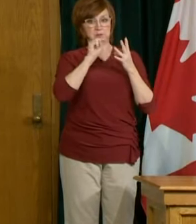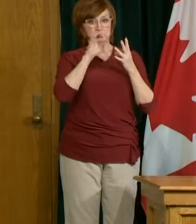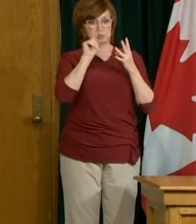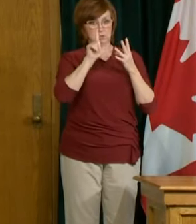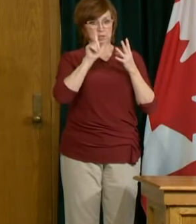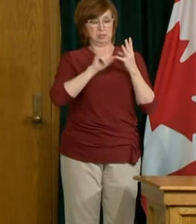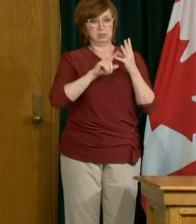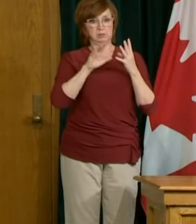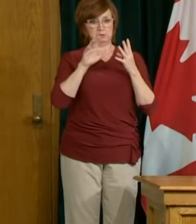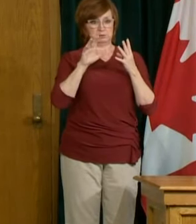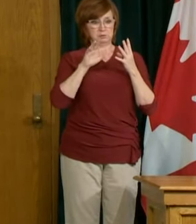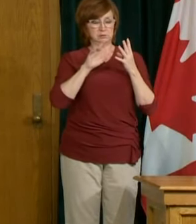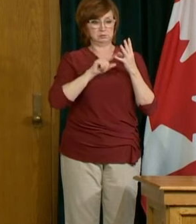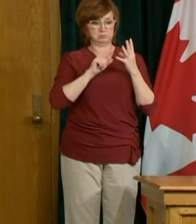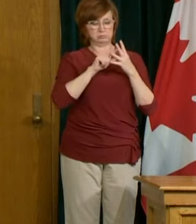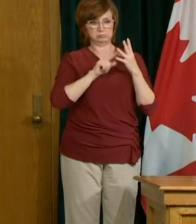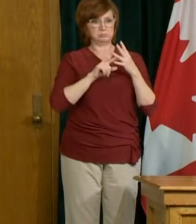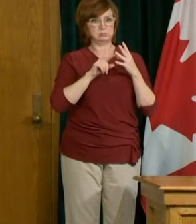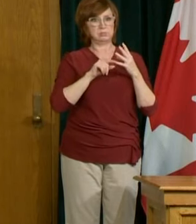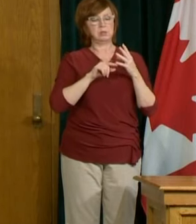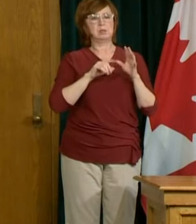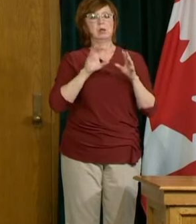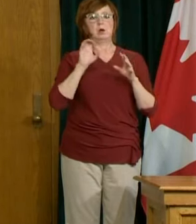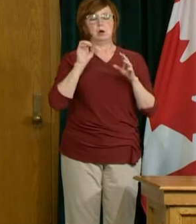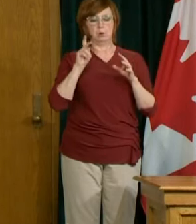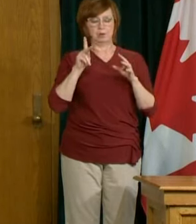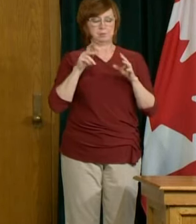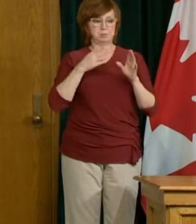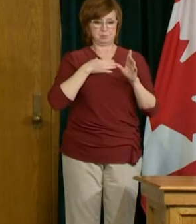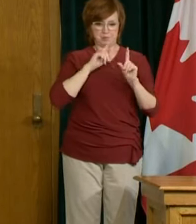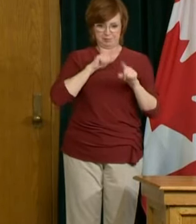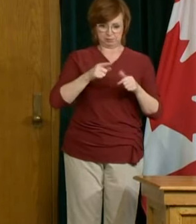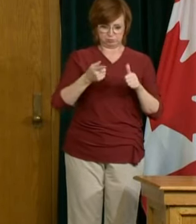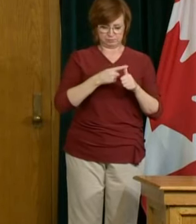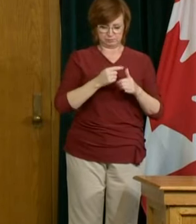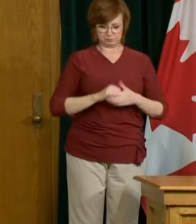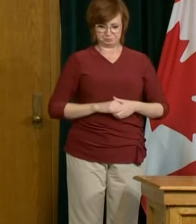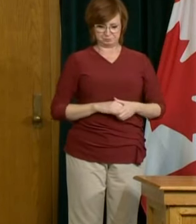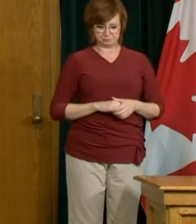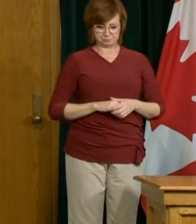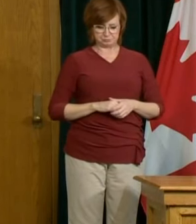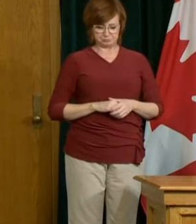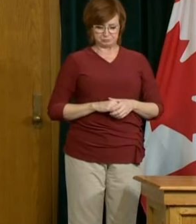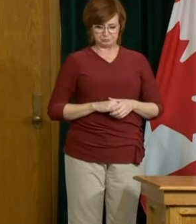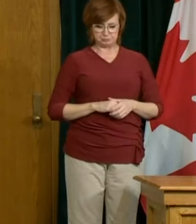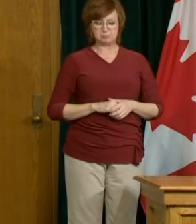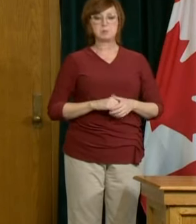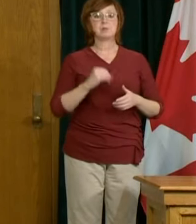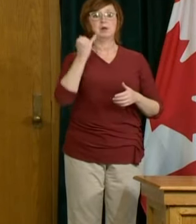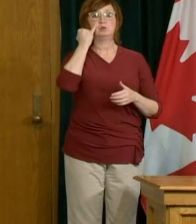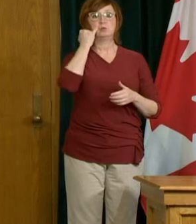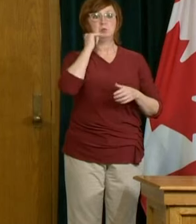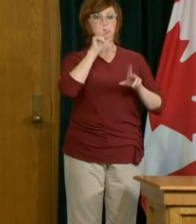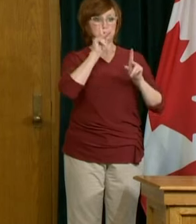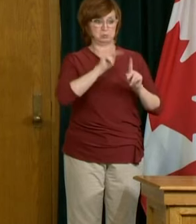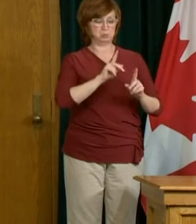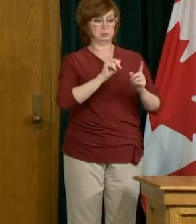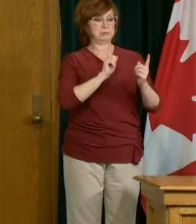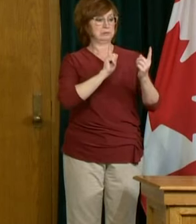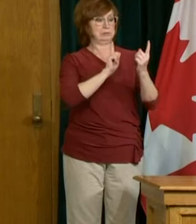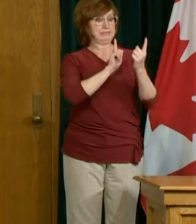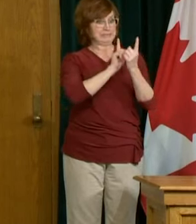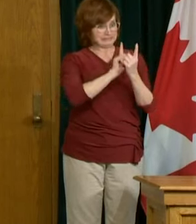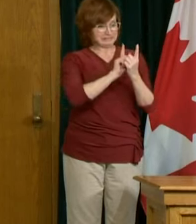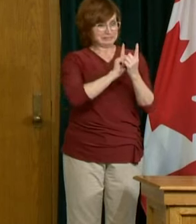2 meters, either in allowed medical services in the community or as a surge response, or